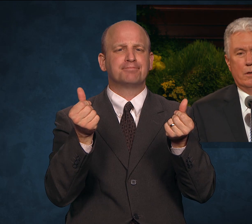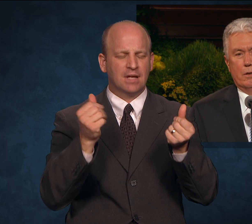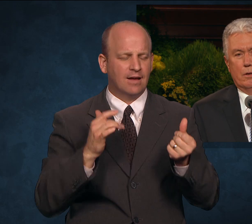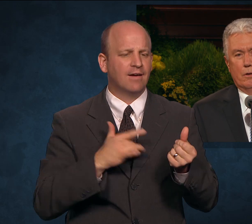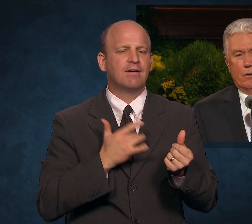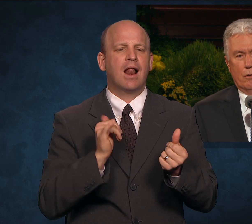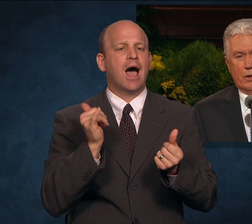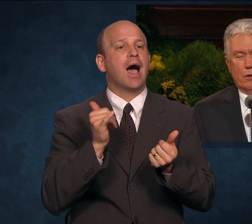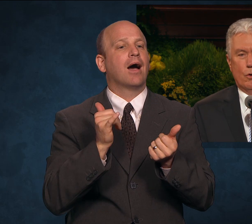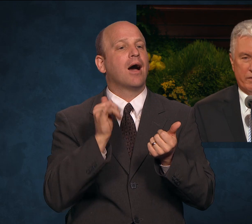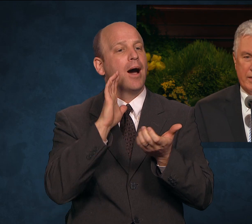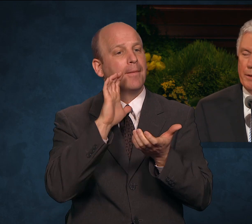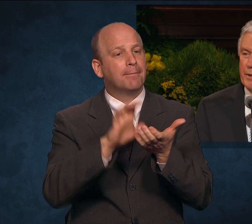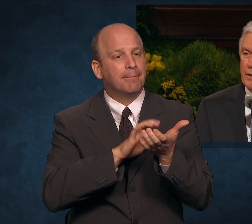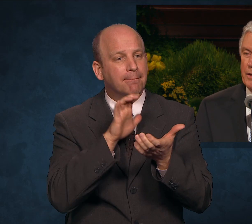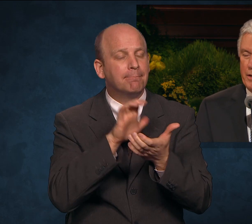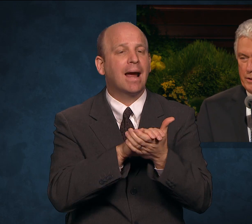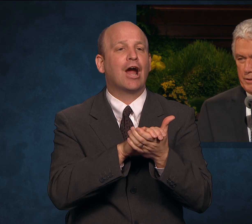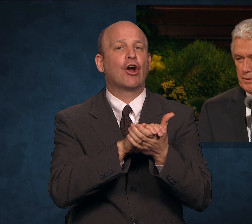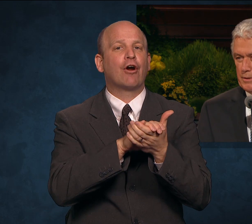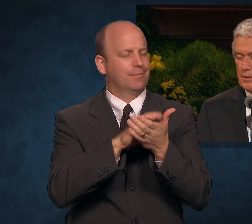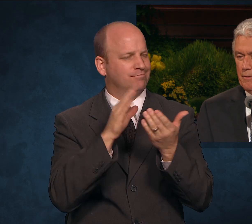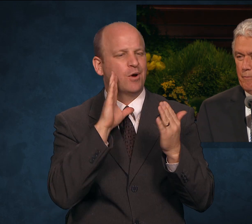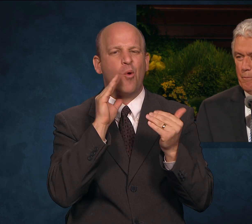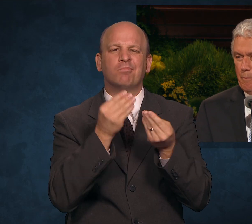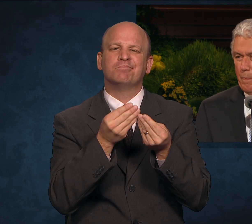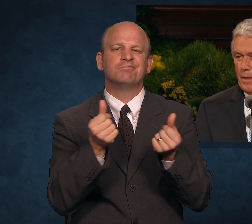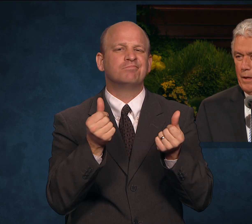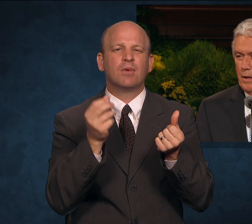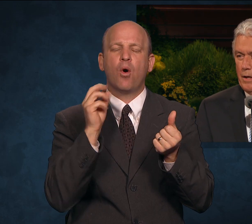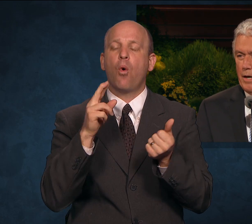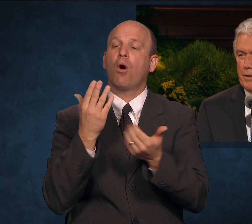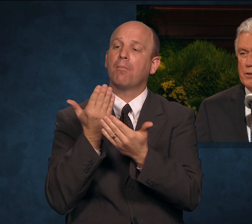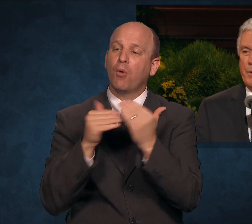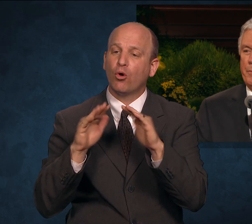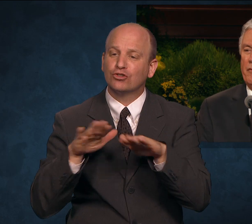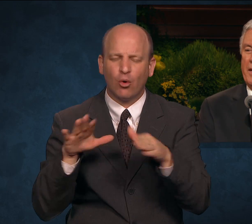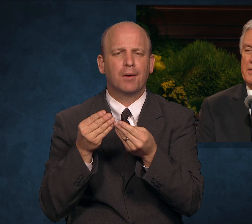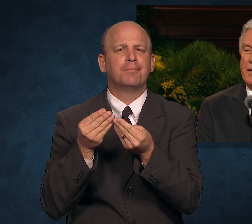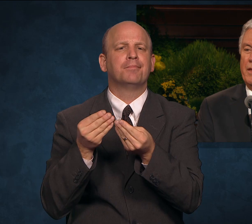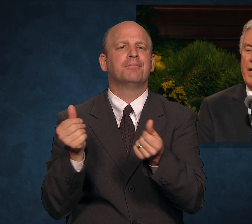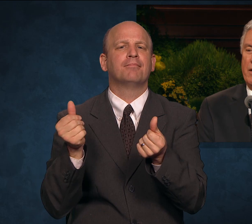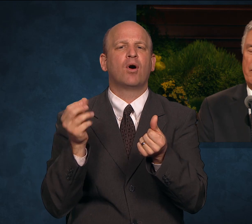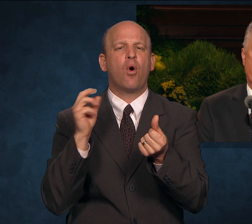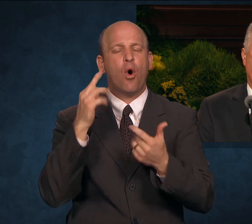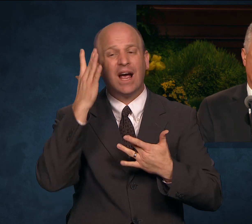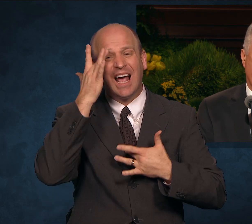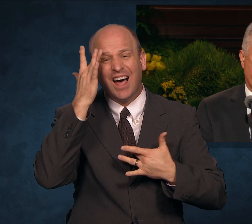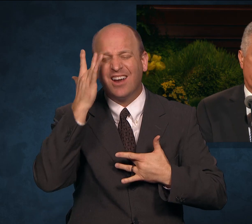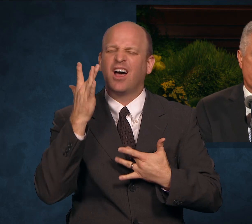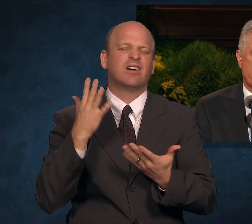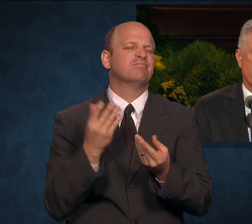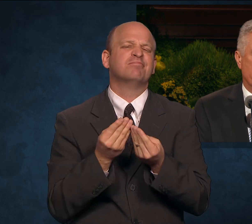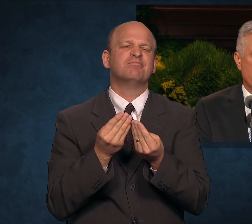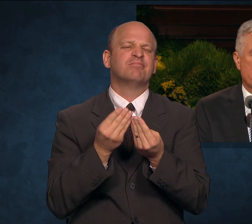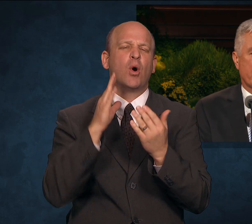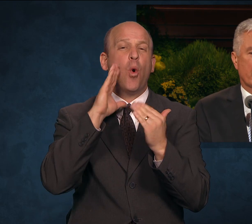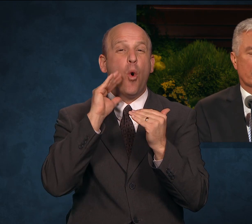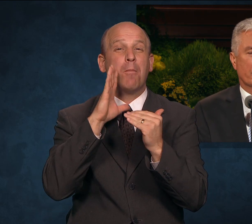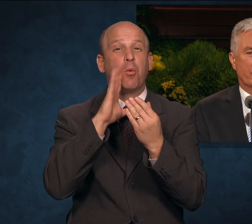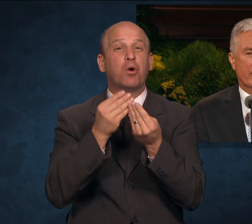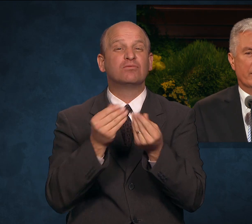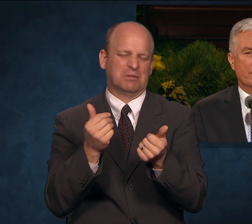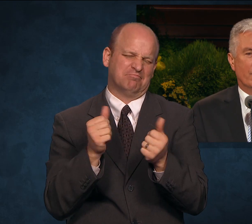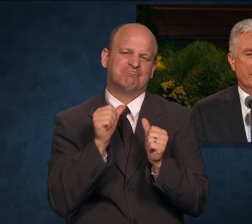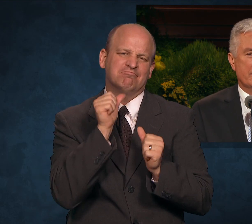children or overcoming an illness others may be facing the end of their faith as confusing